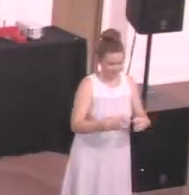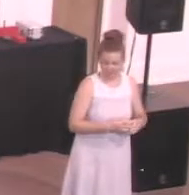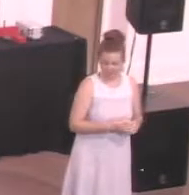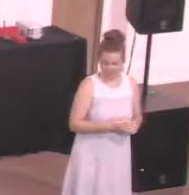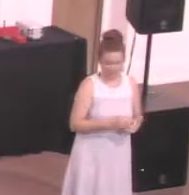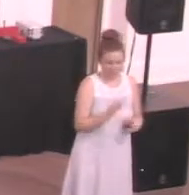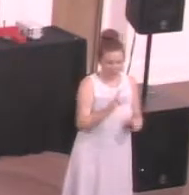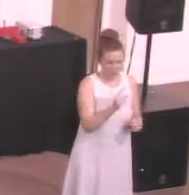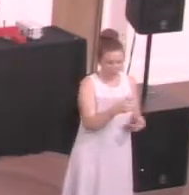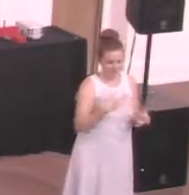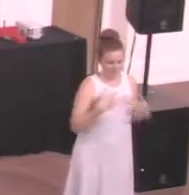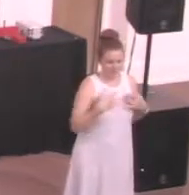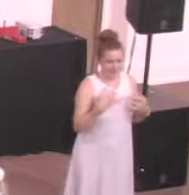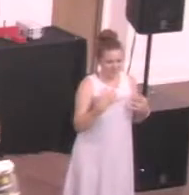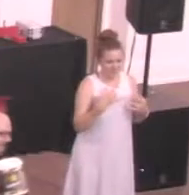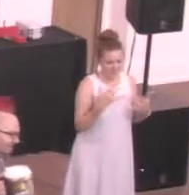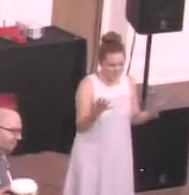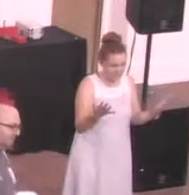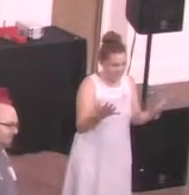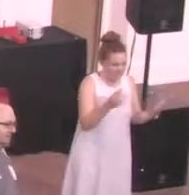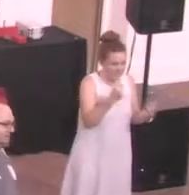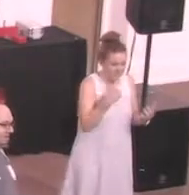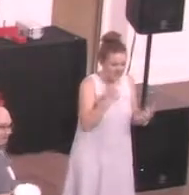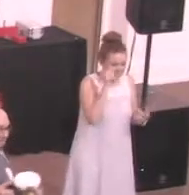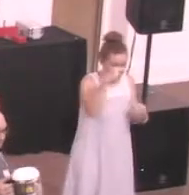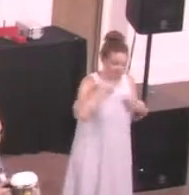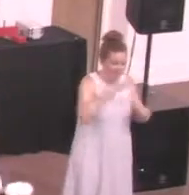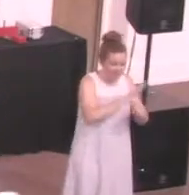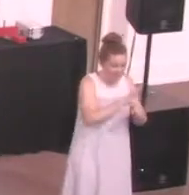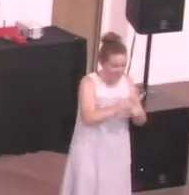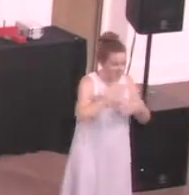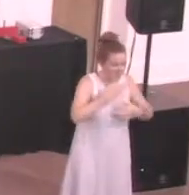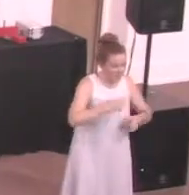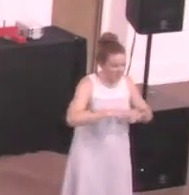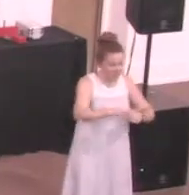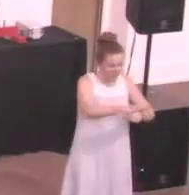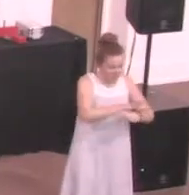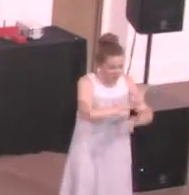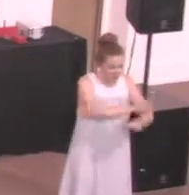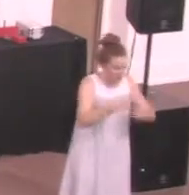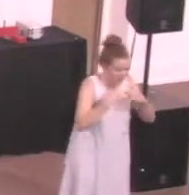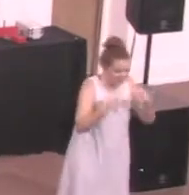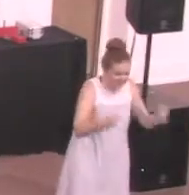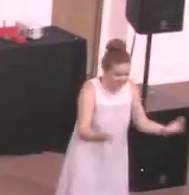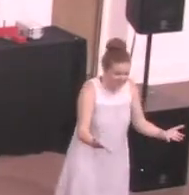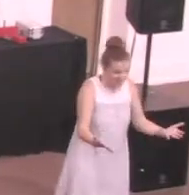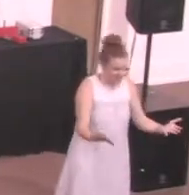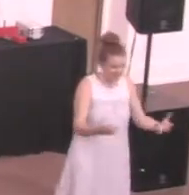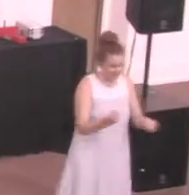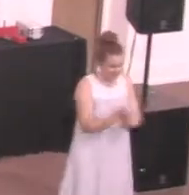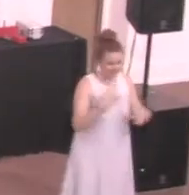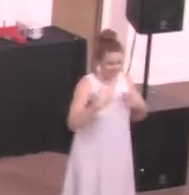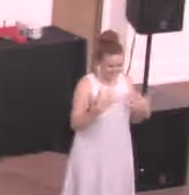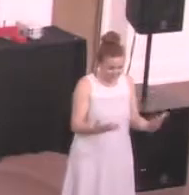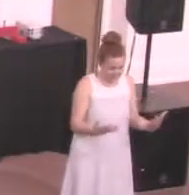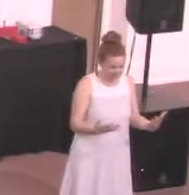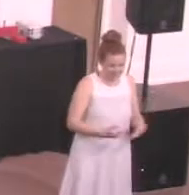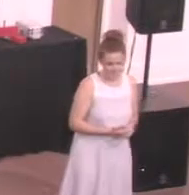No one's excited about that. I said he has enough blood to cover every sin that you could possibly commit.